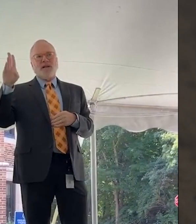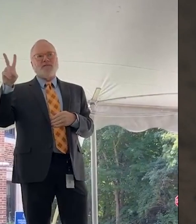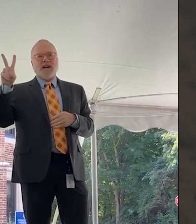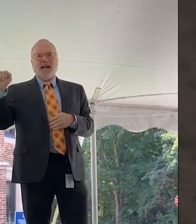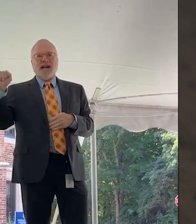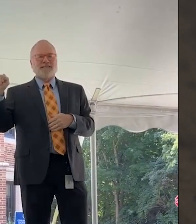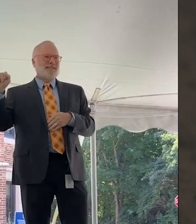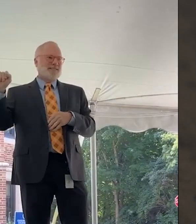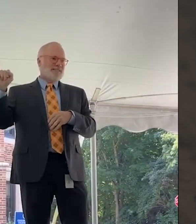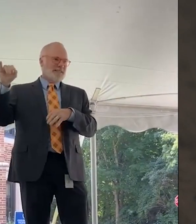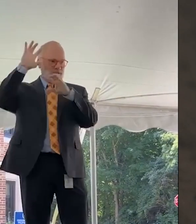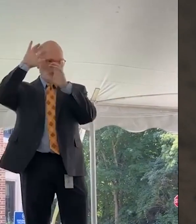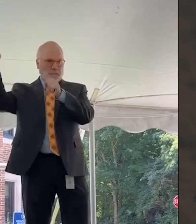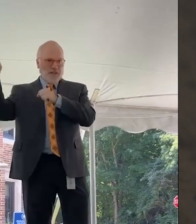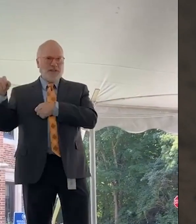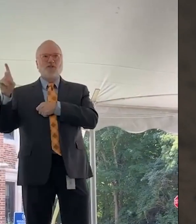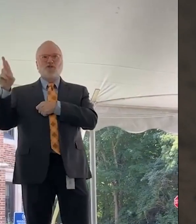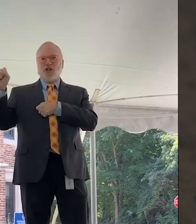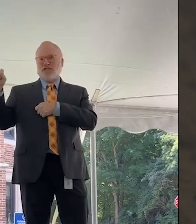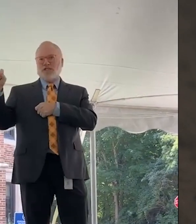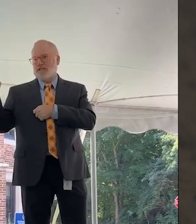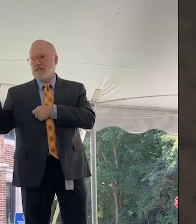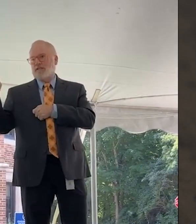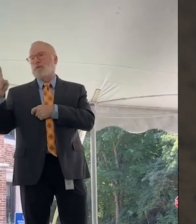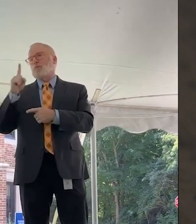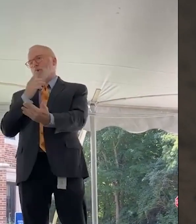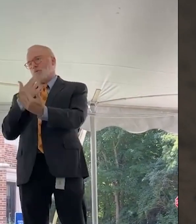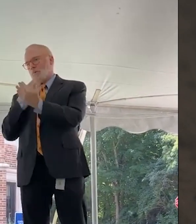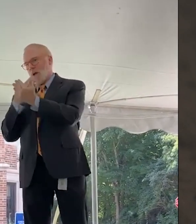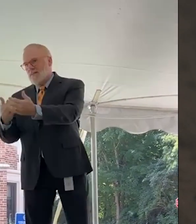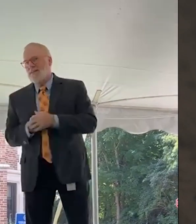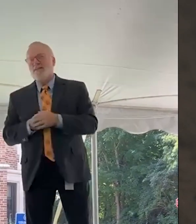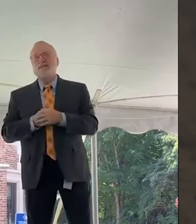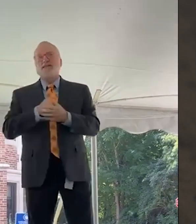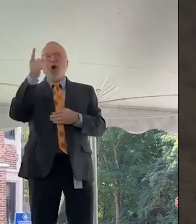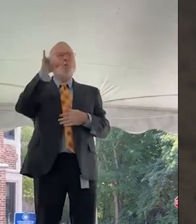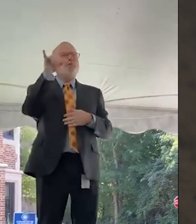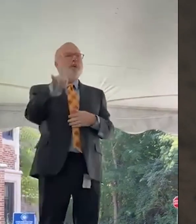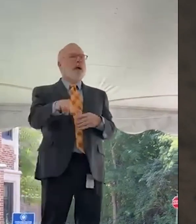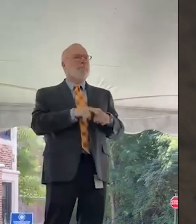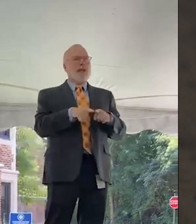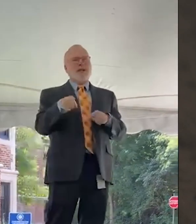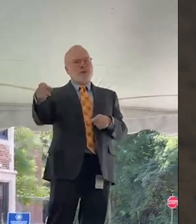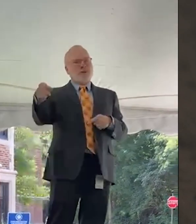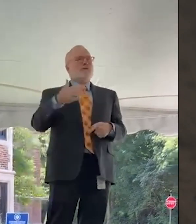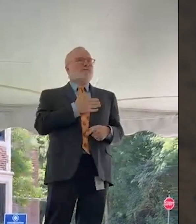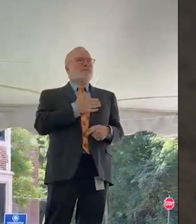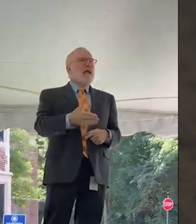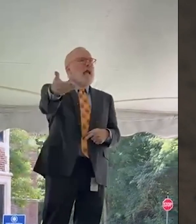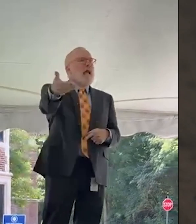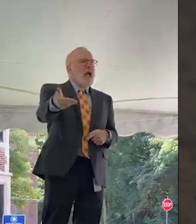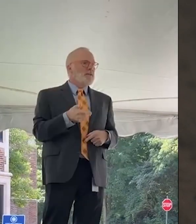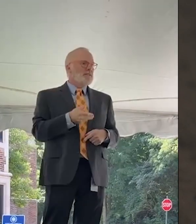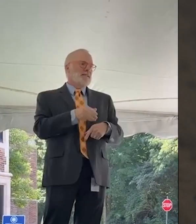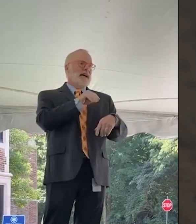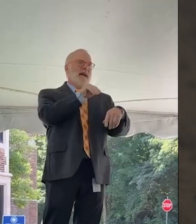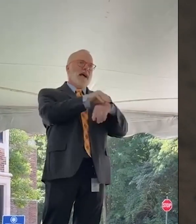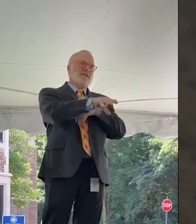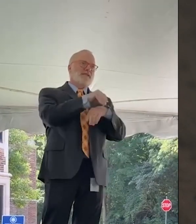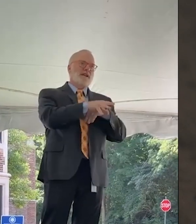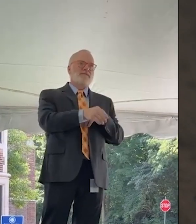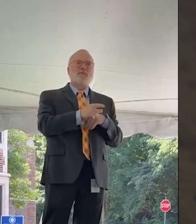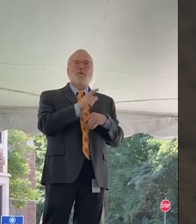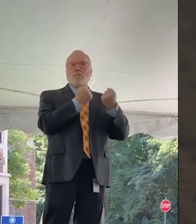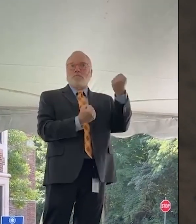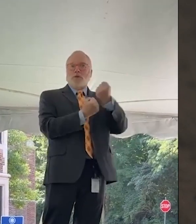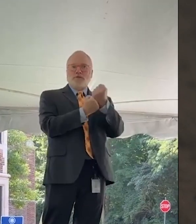to participate, as well as Superintendent Durst from ISD to be equal partners in this project. Not